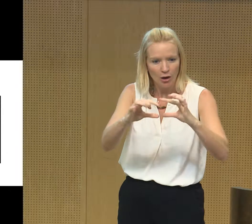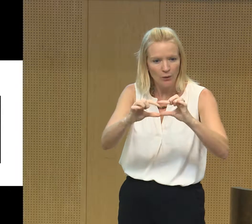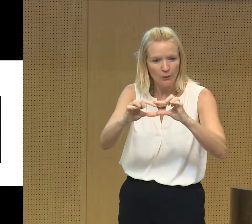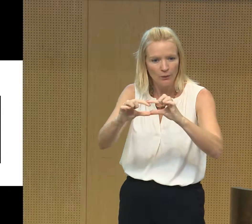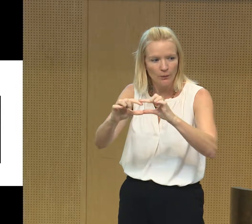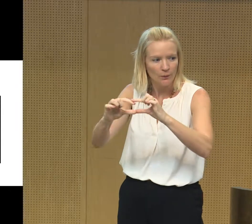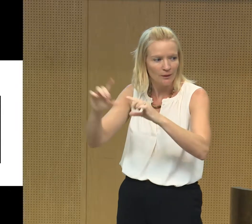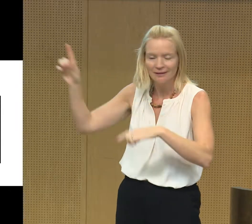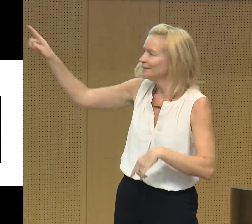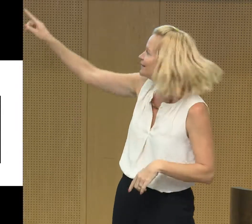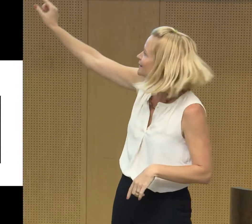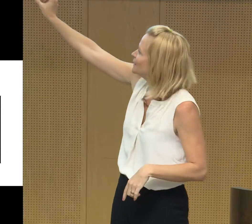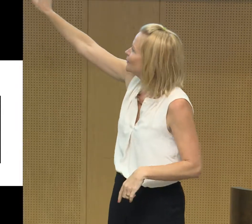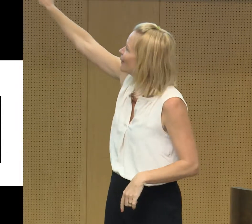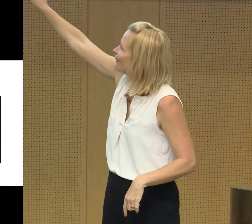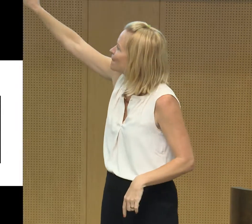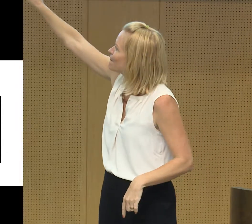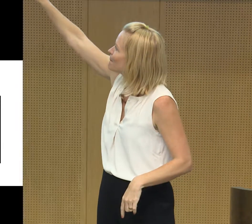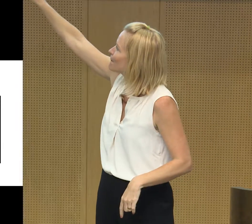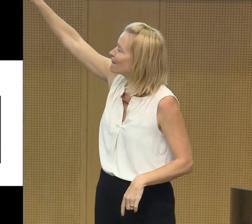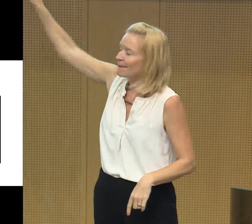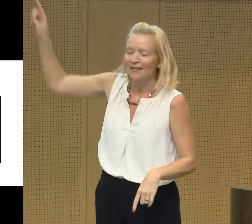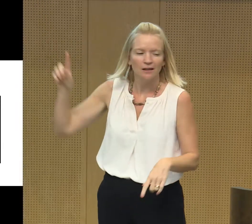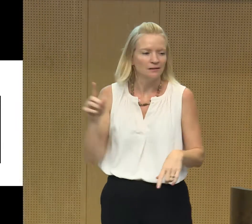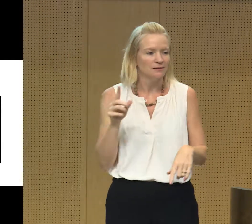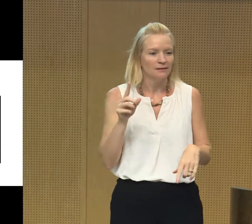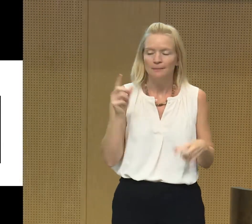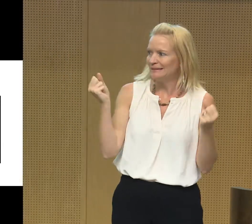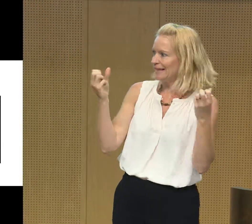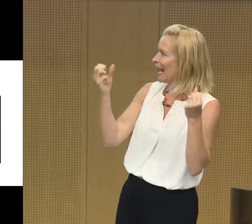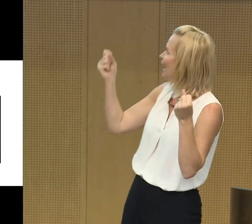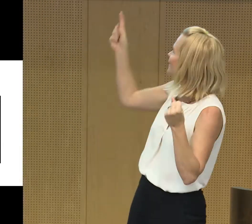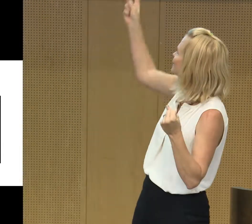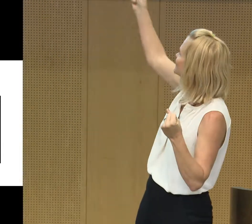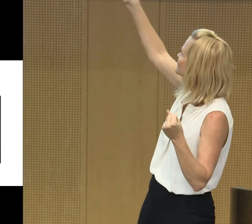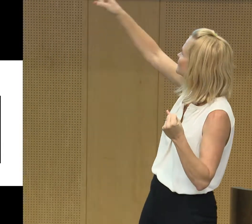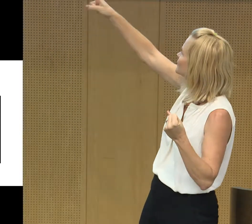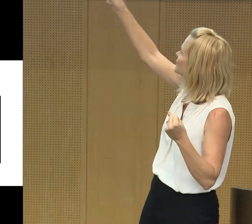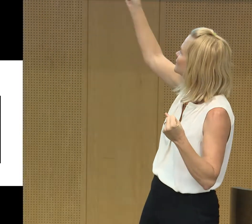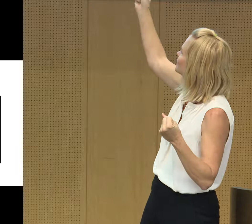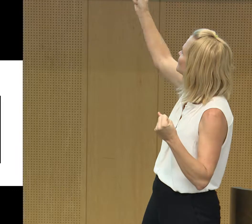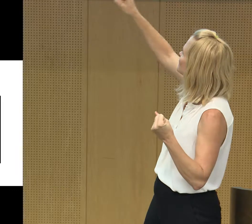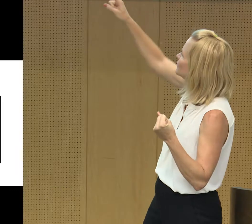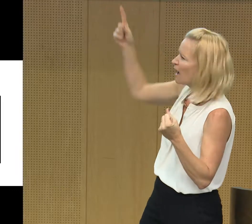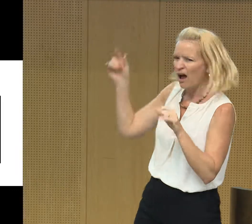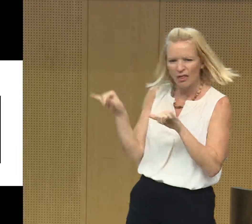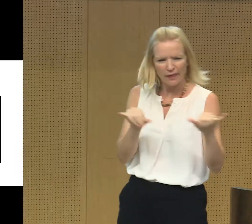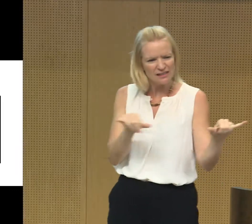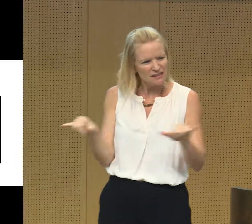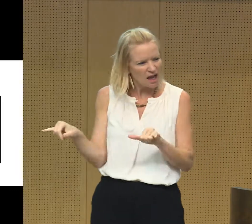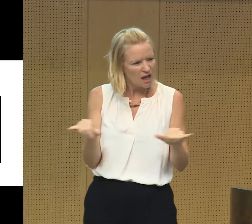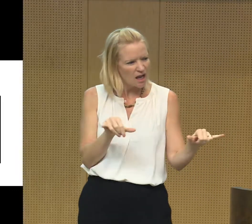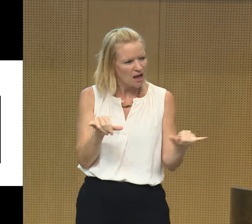You notice that right in the center of the image on the left, the center is very clear.